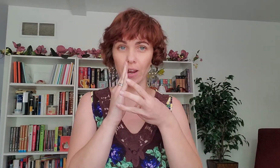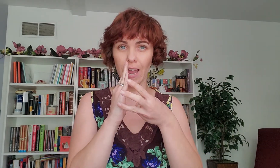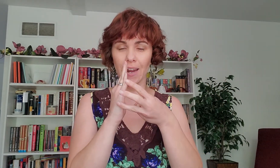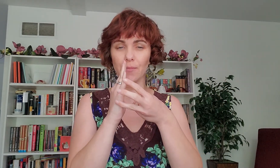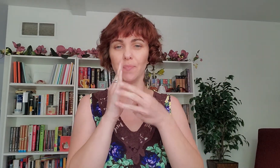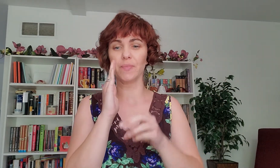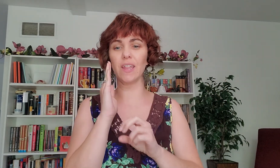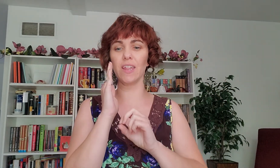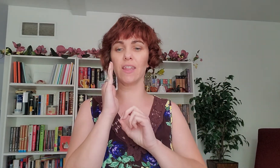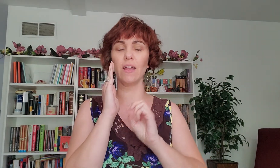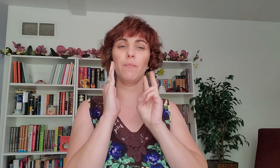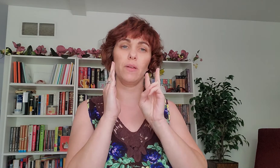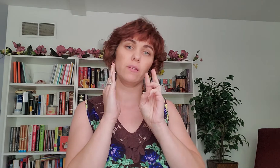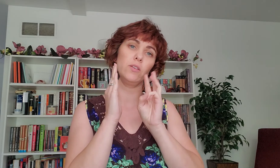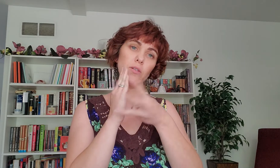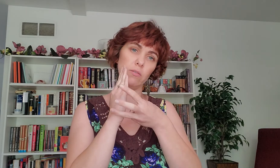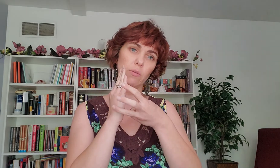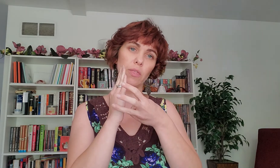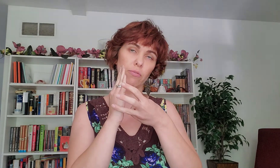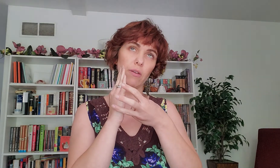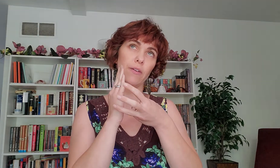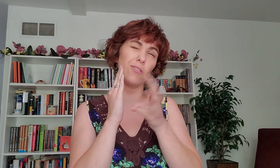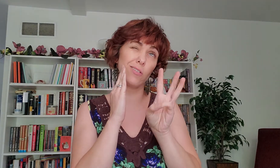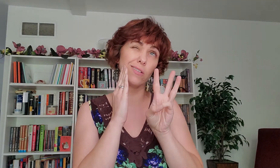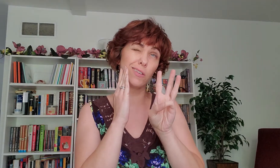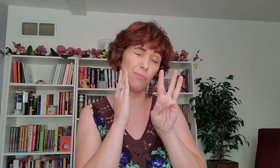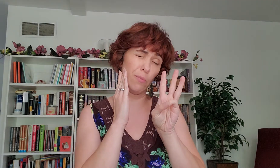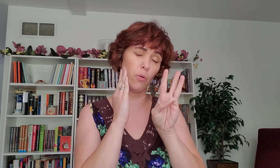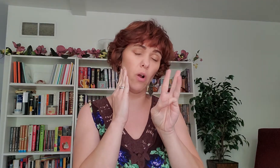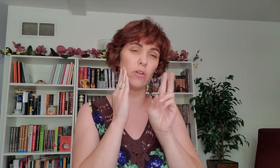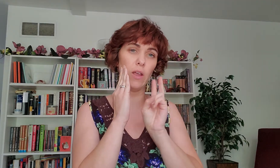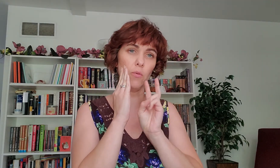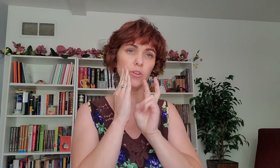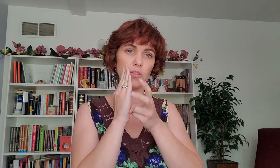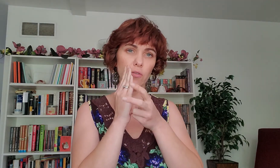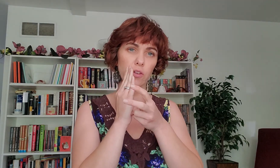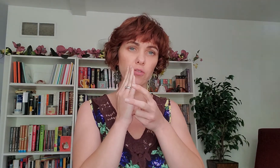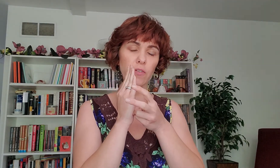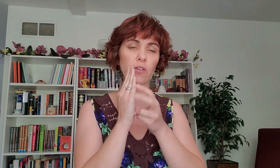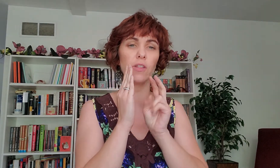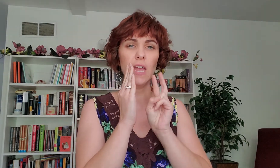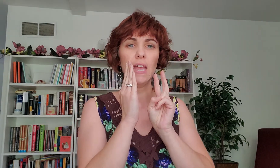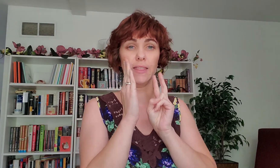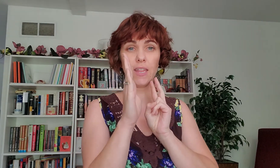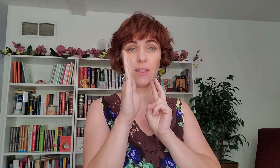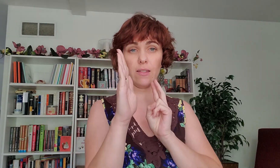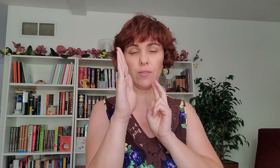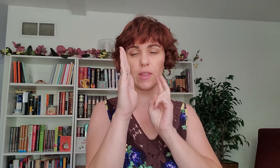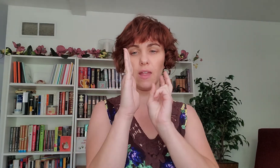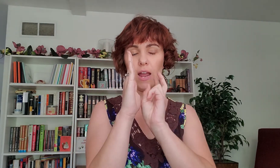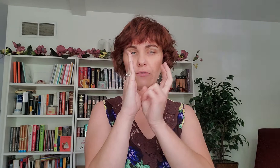Watergate. This is, you can do it with 3 fingers to remember Watergate, or just do the 2 fingers. This is the sign for